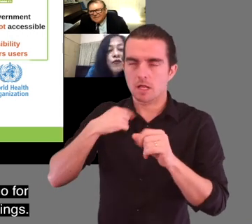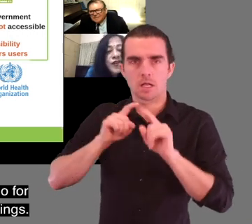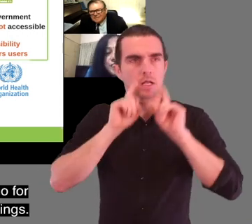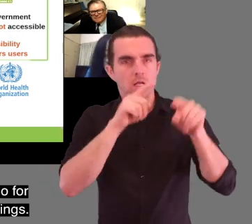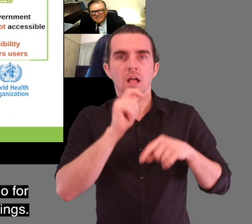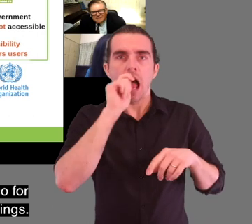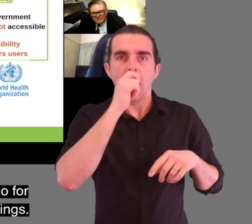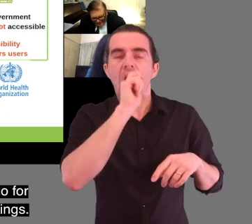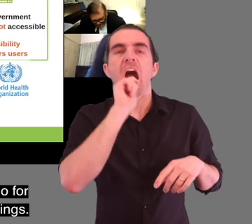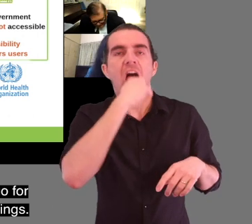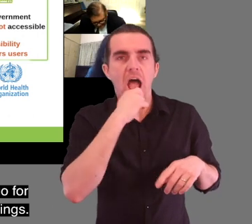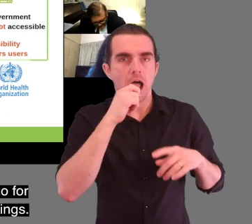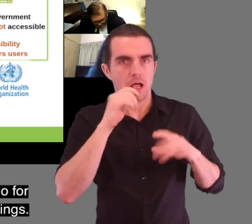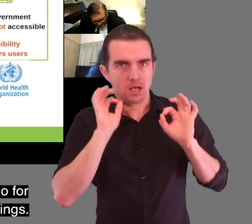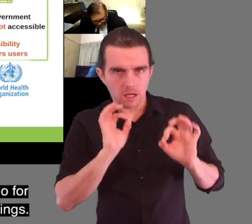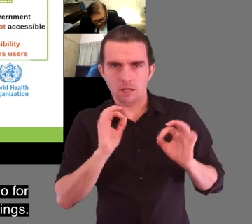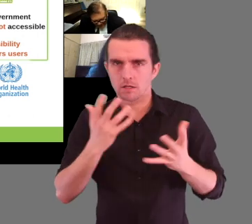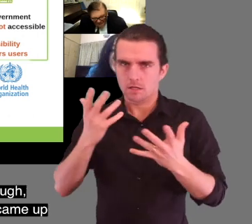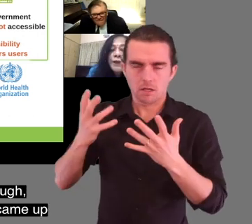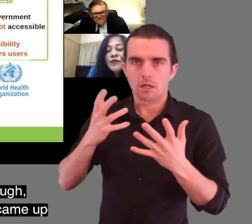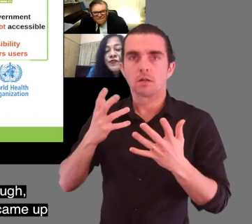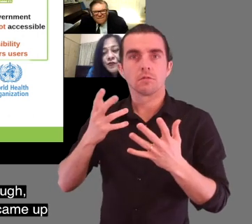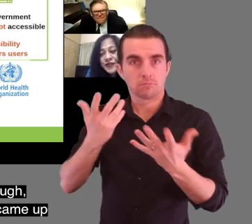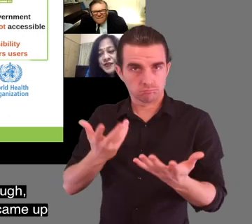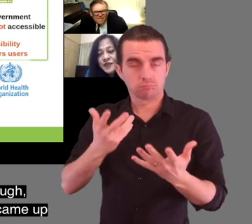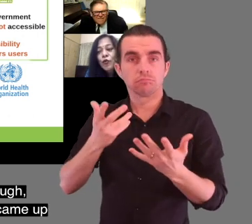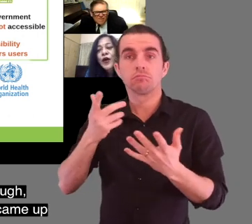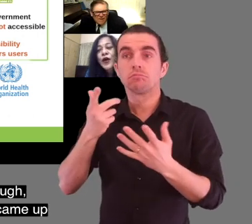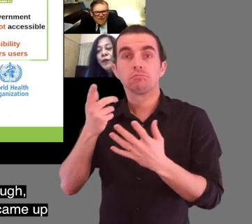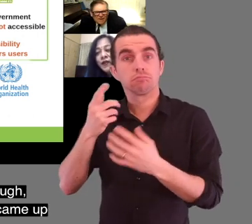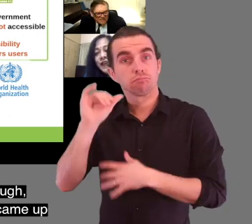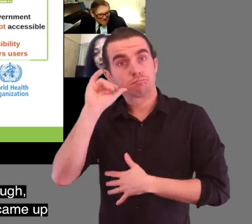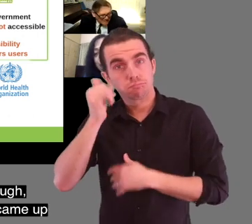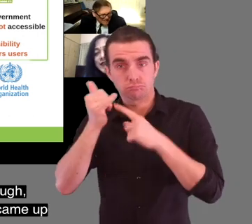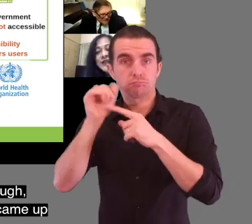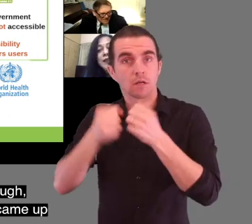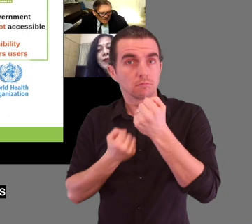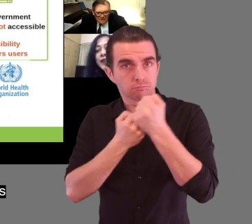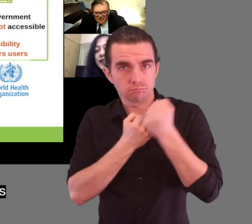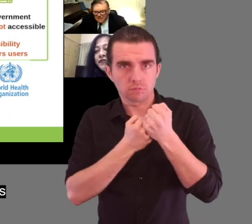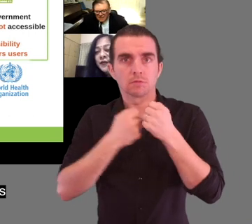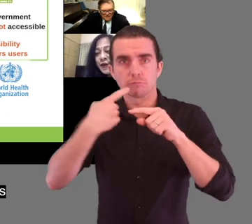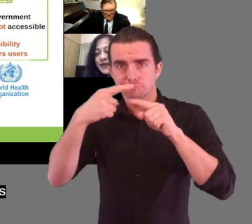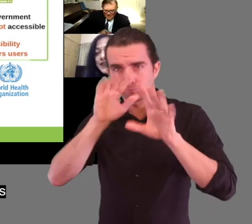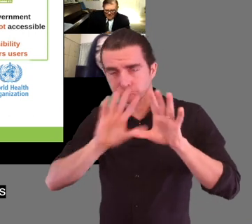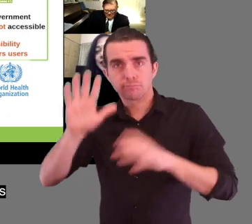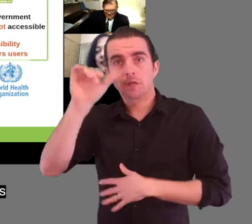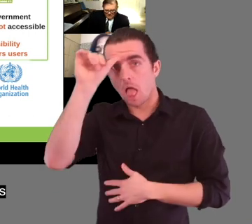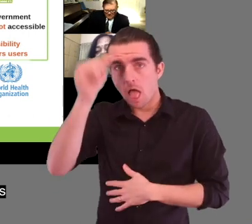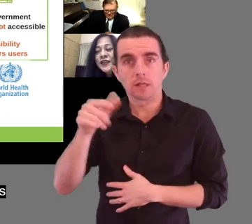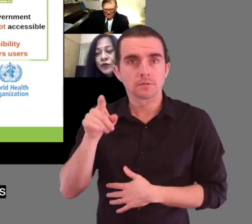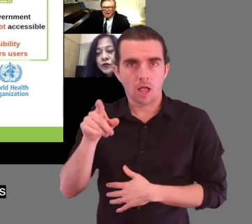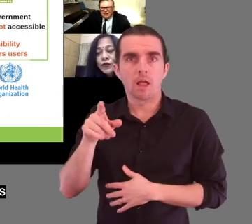go for a testing and such things. Apart from this, though a couple of helplines came up in different parts in